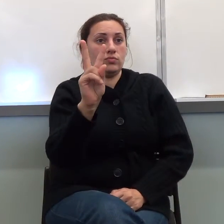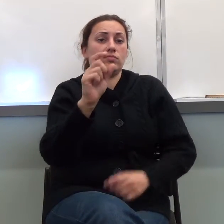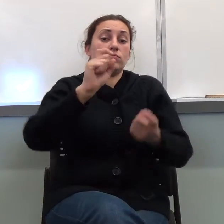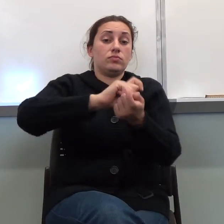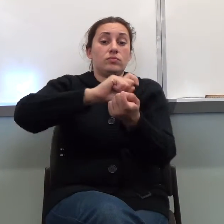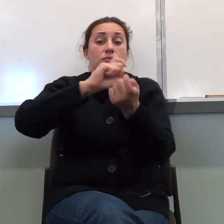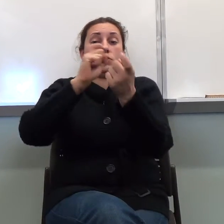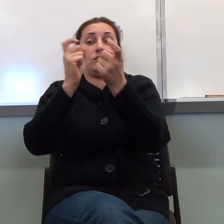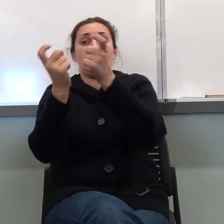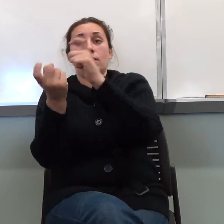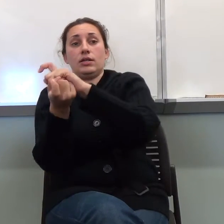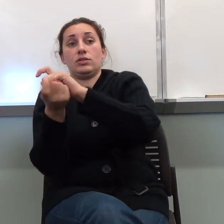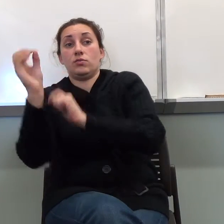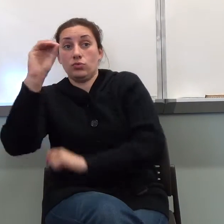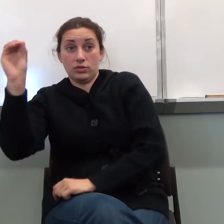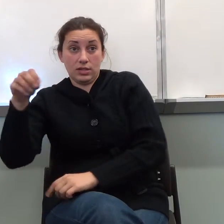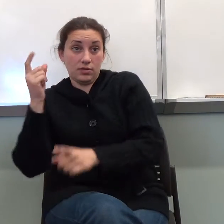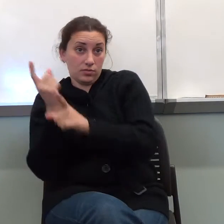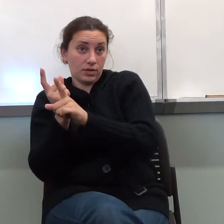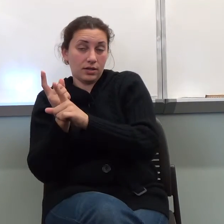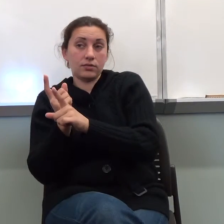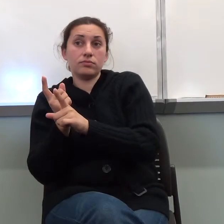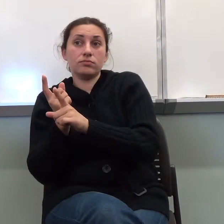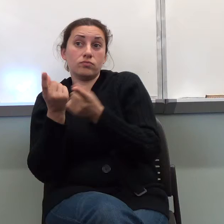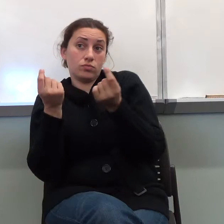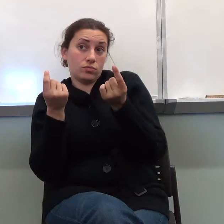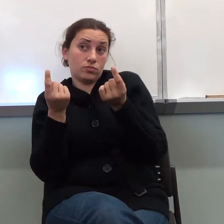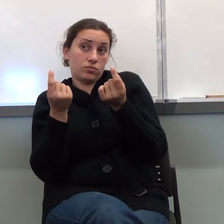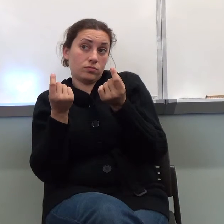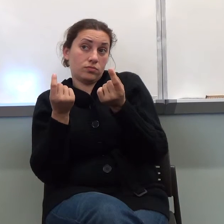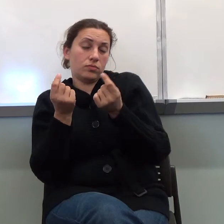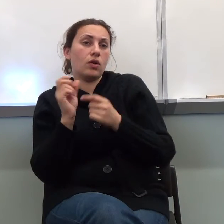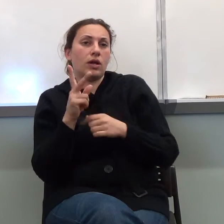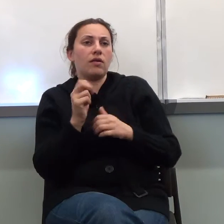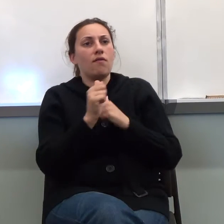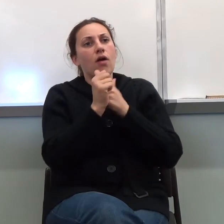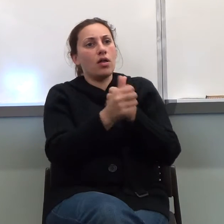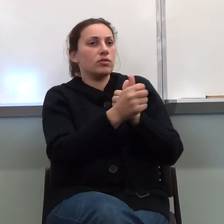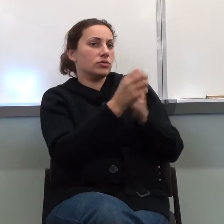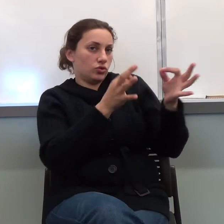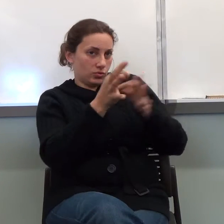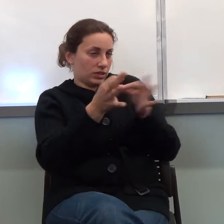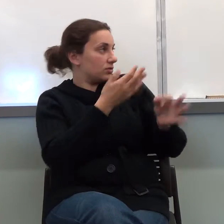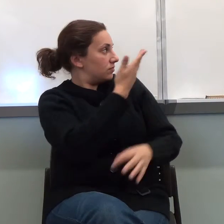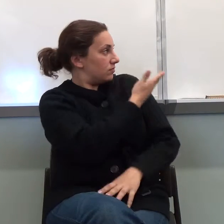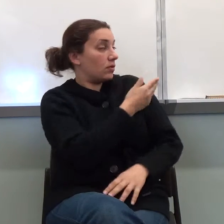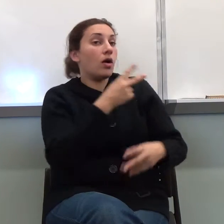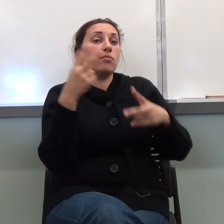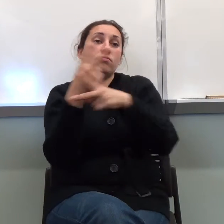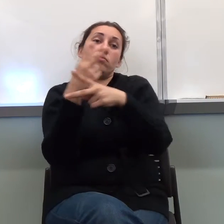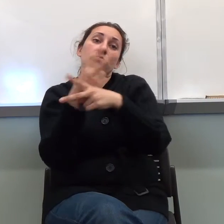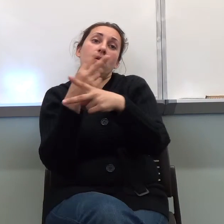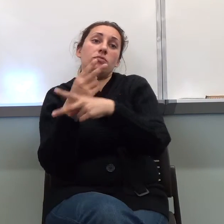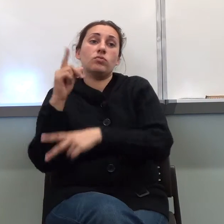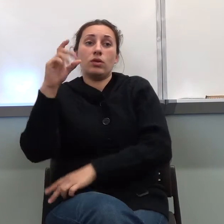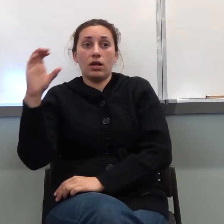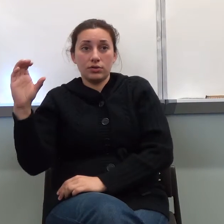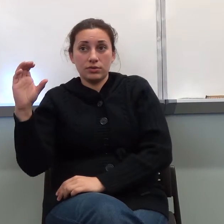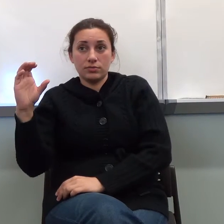notation. Okay. All the directions, multiply by 100. If you multiply that